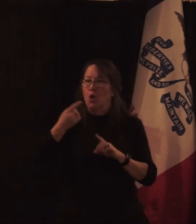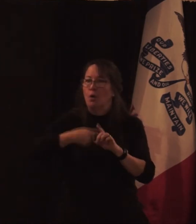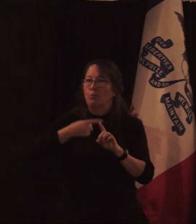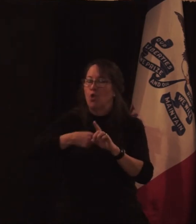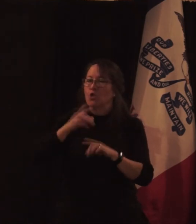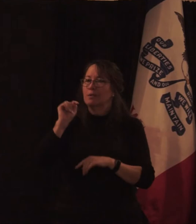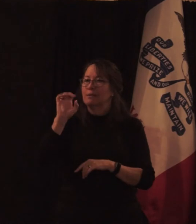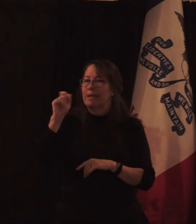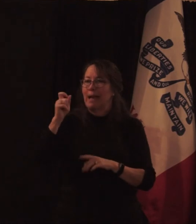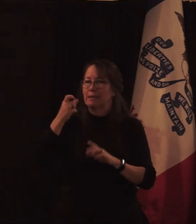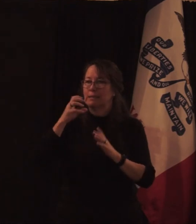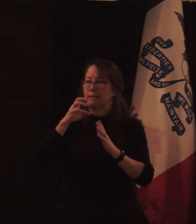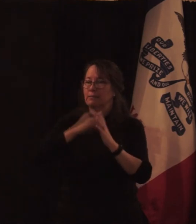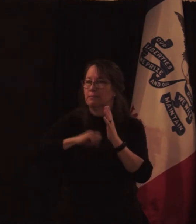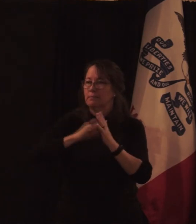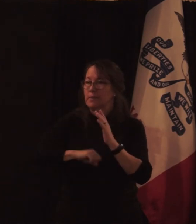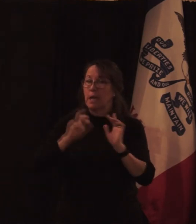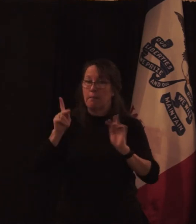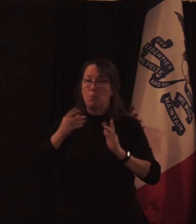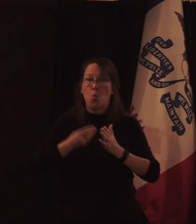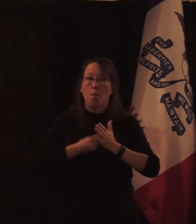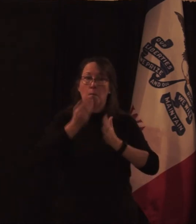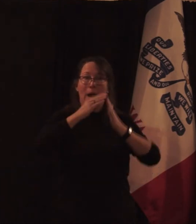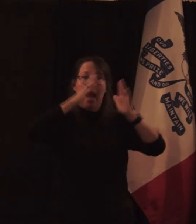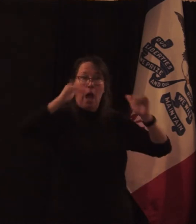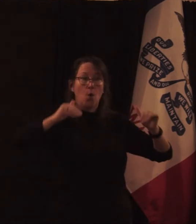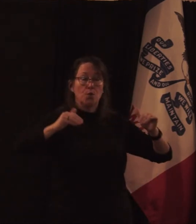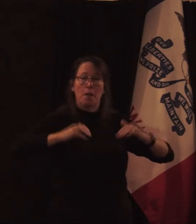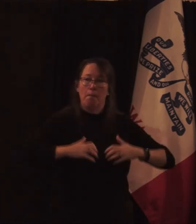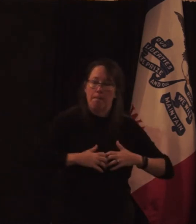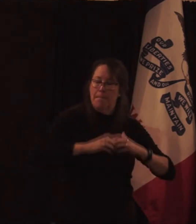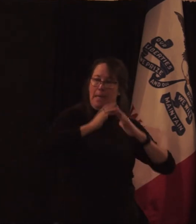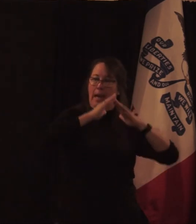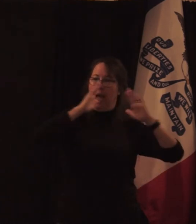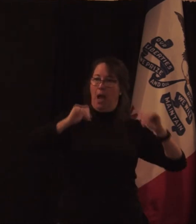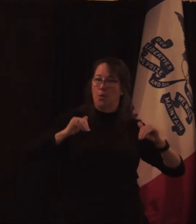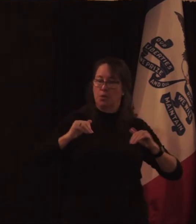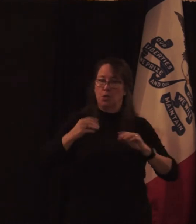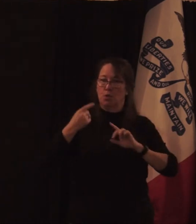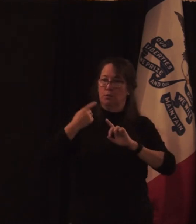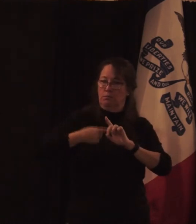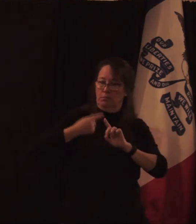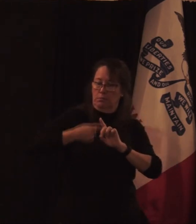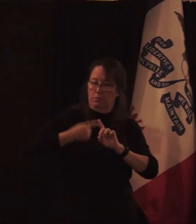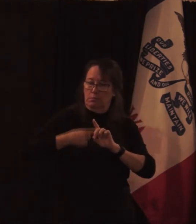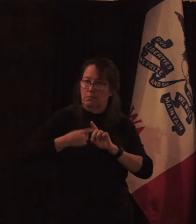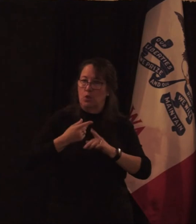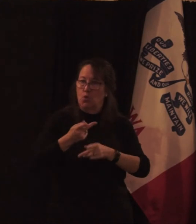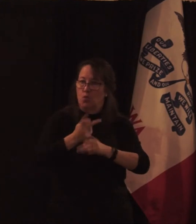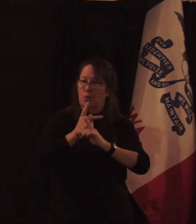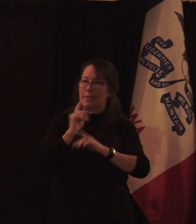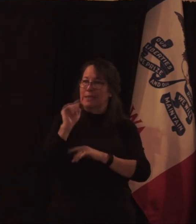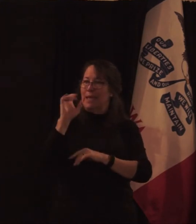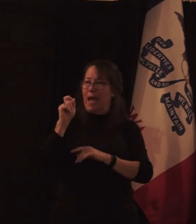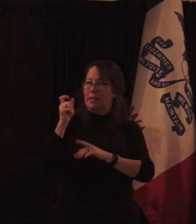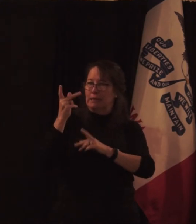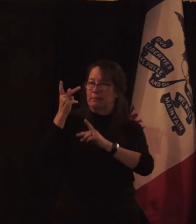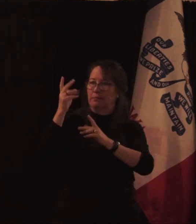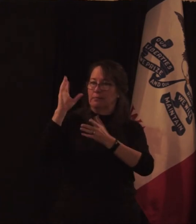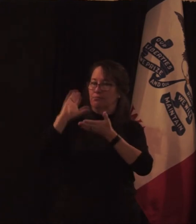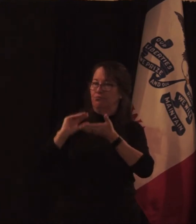tax deduction? How about people who buy homes or build new homes and you mortgage your house and you get a tax deduction for that,